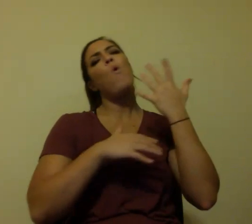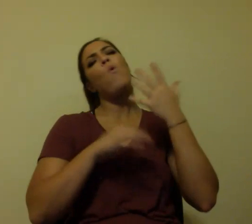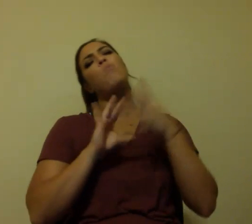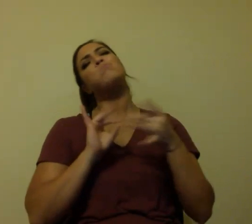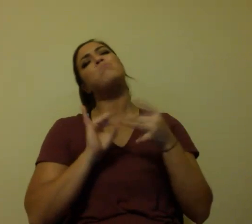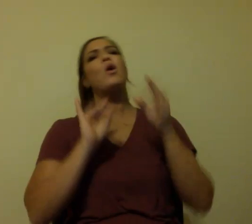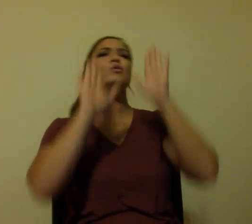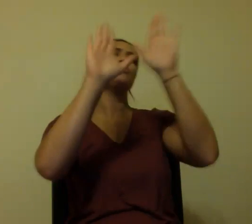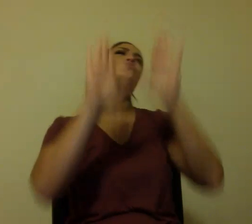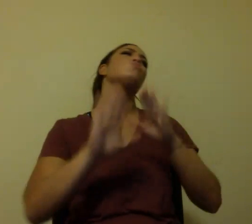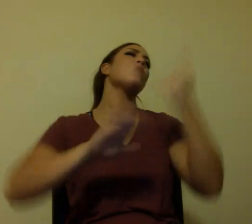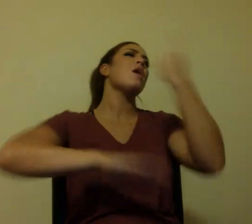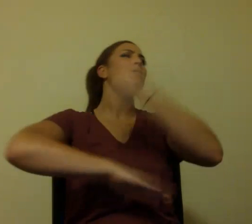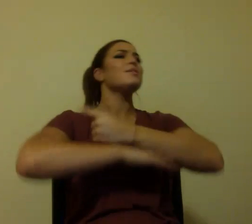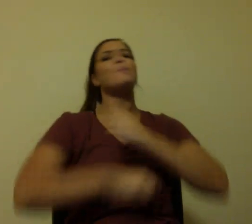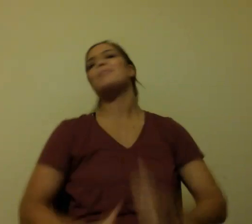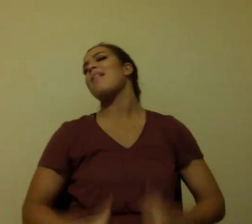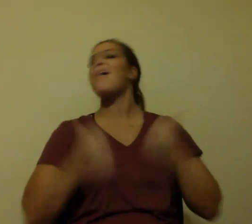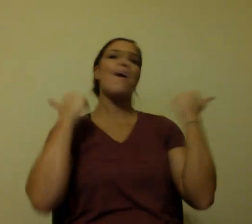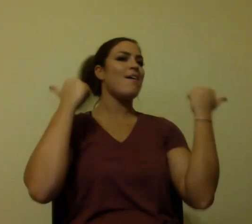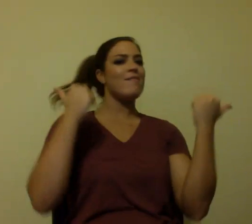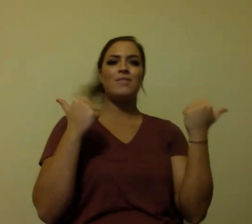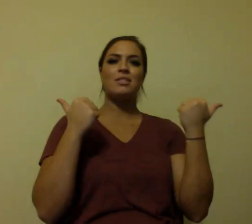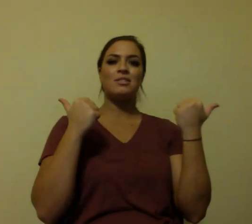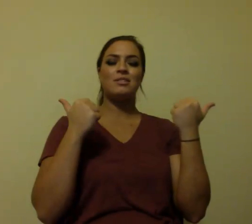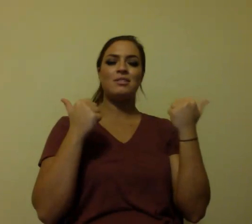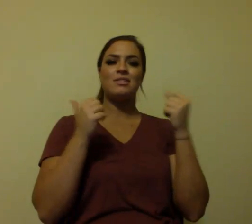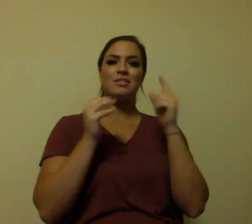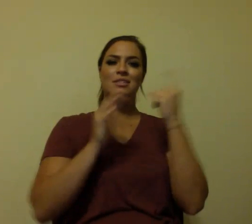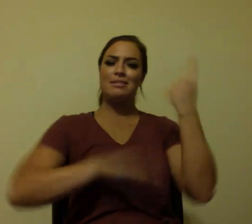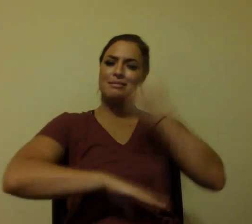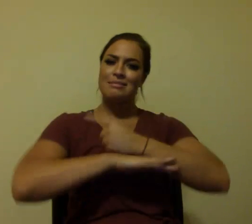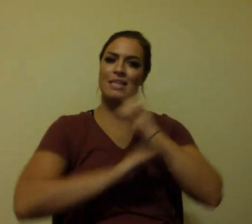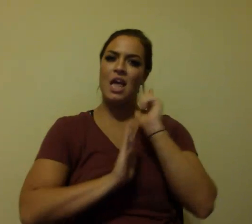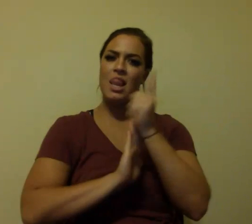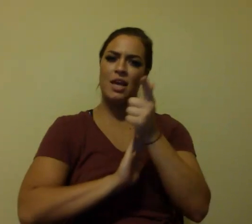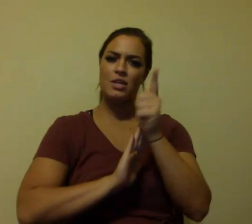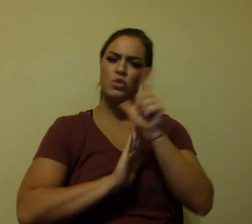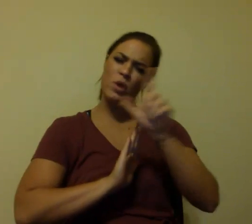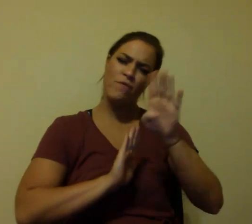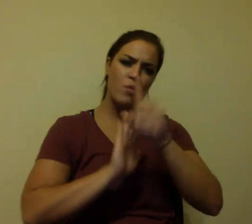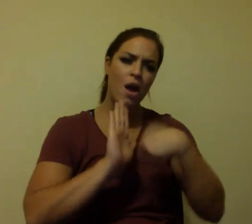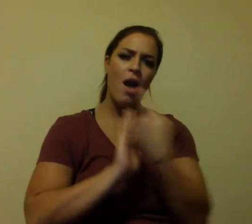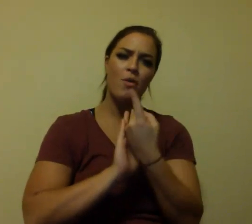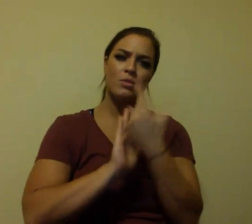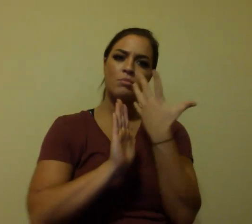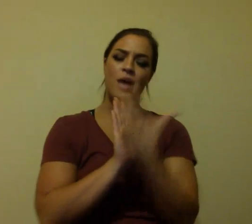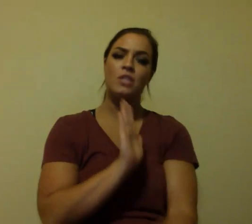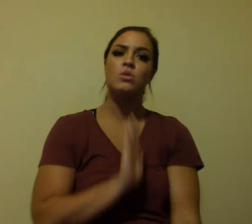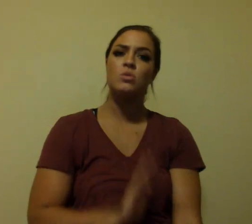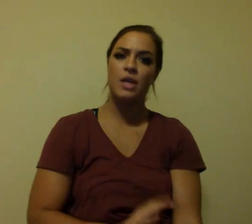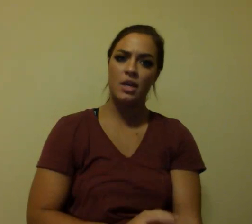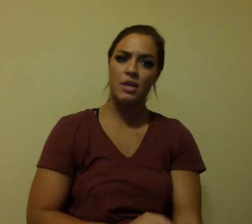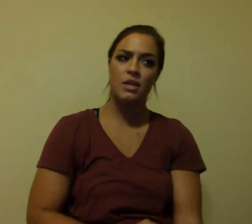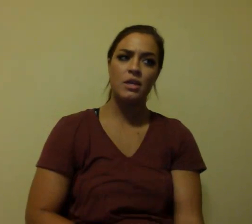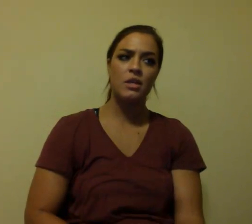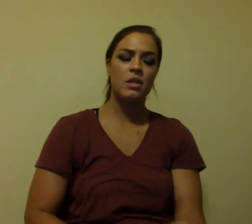was devastating to me. My mother and I had been very close. As a therapist, I knew on an intellectual level how to go through